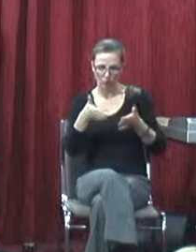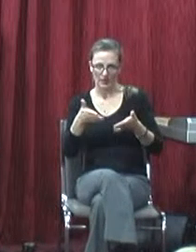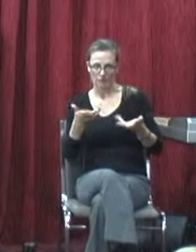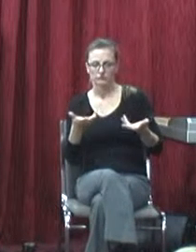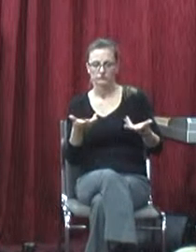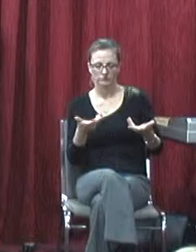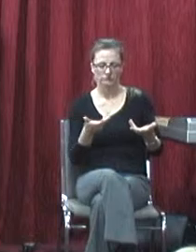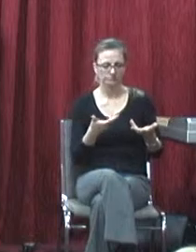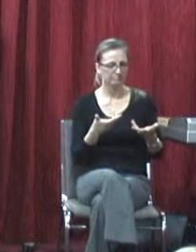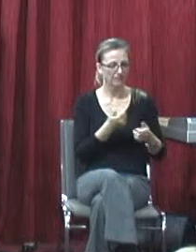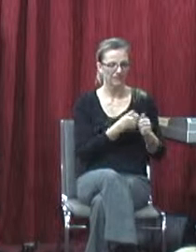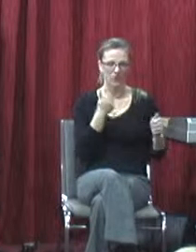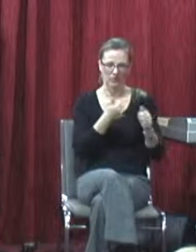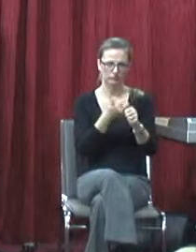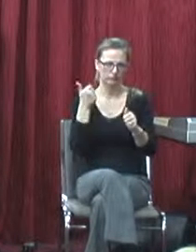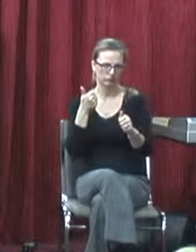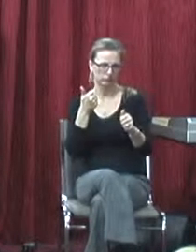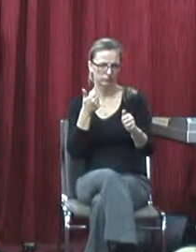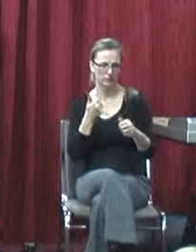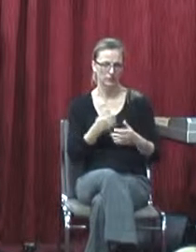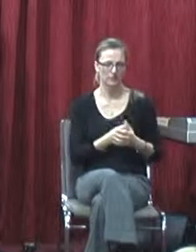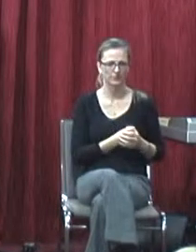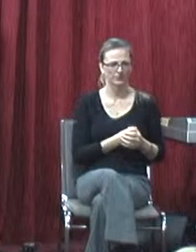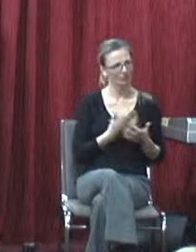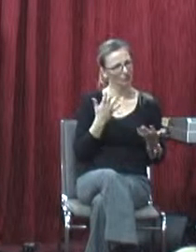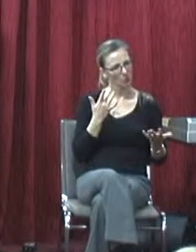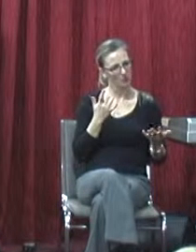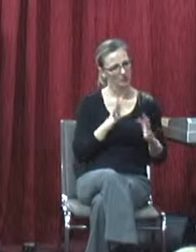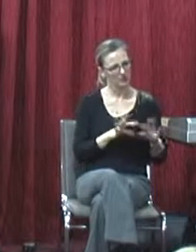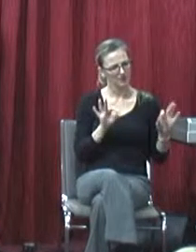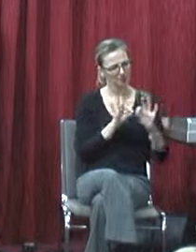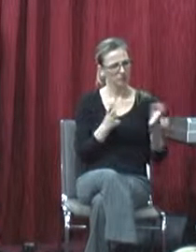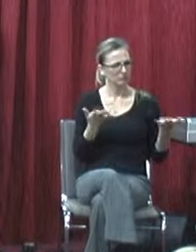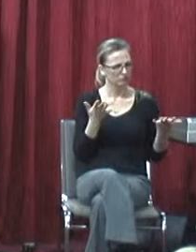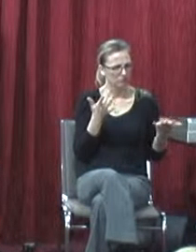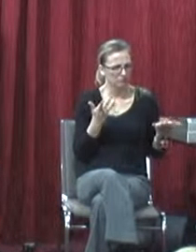devoted way. So why is this important?